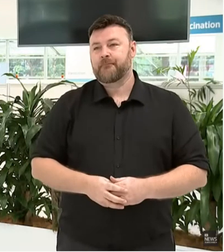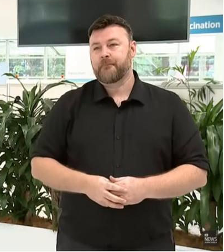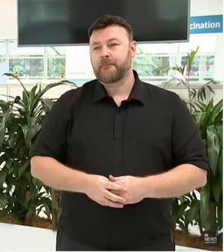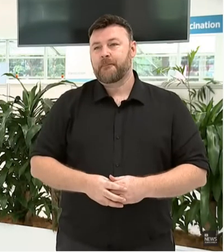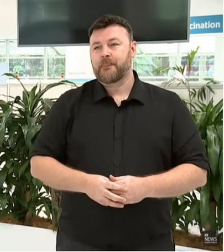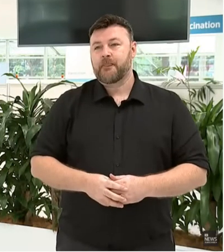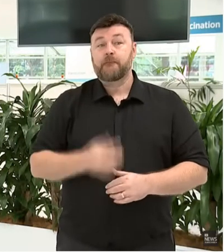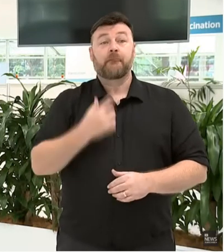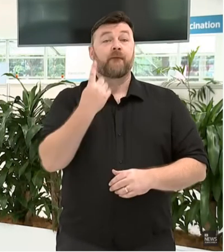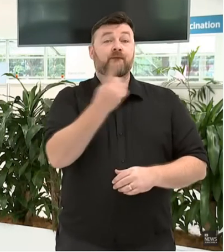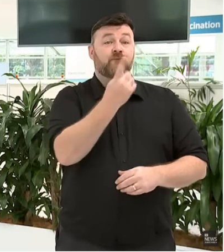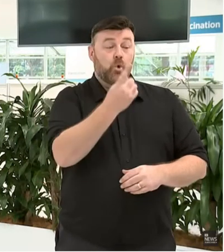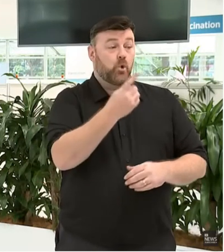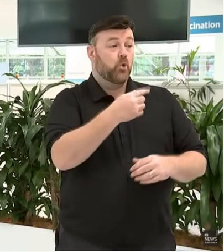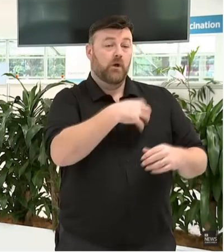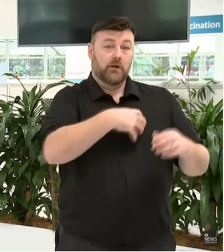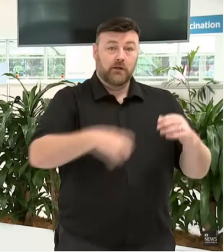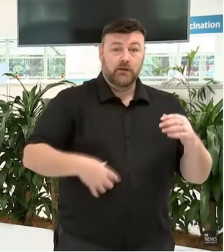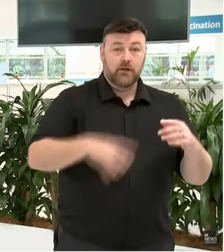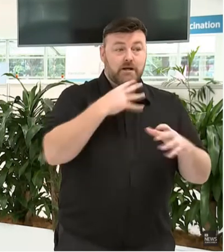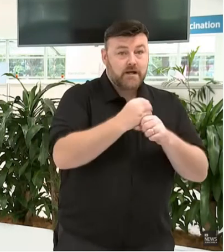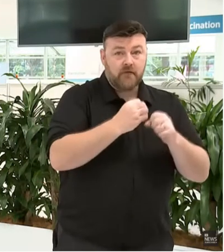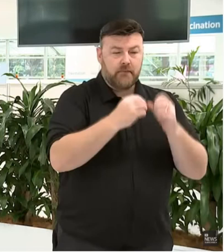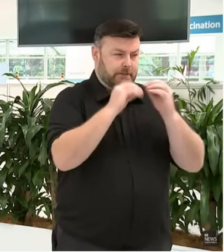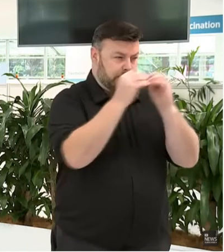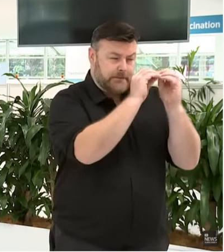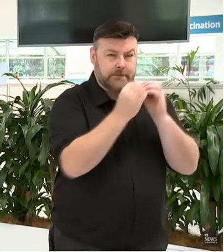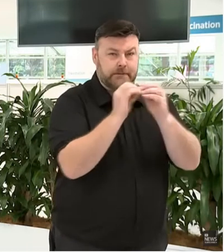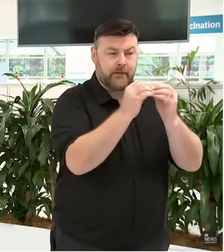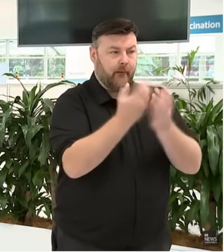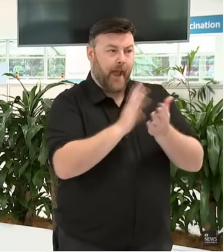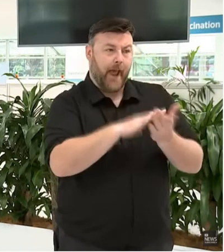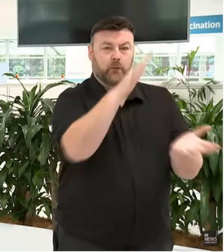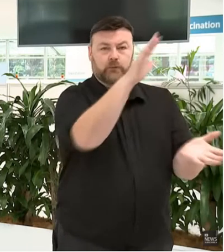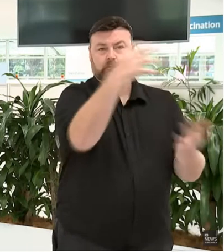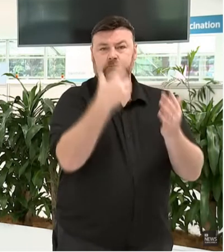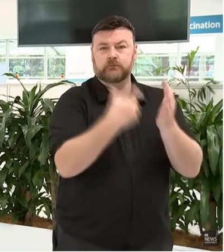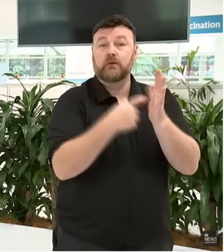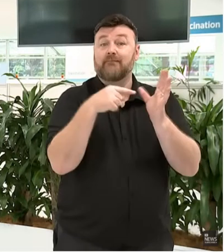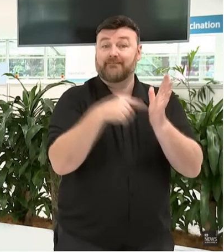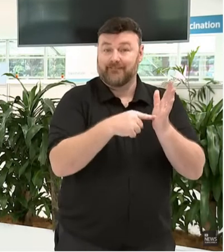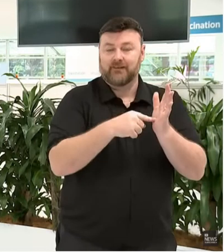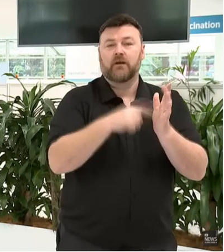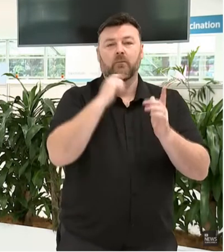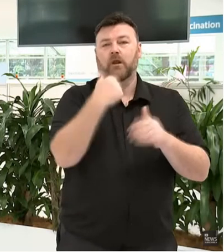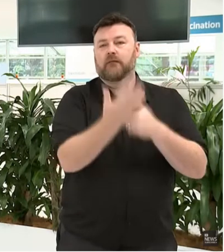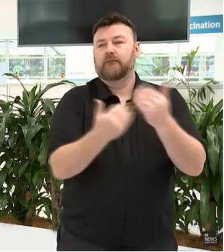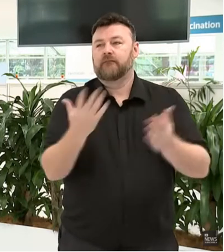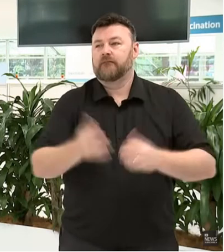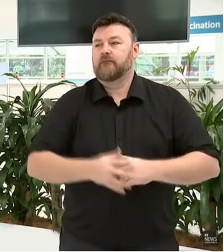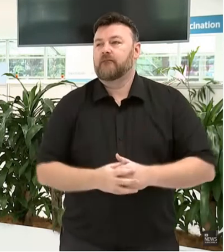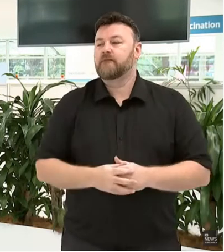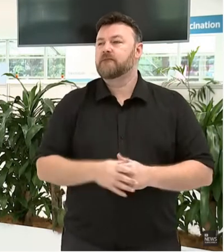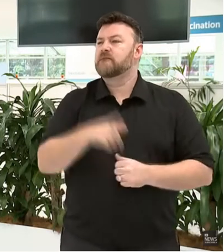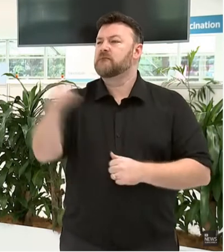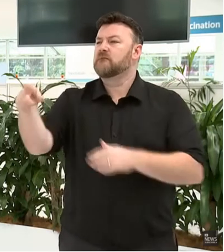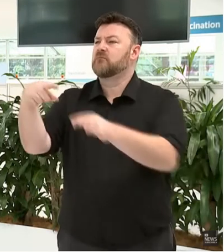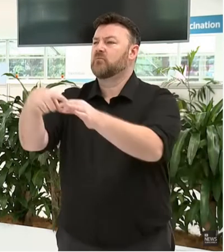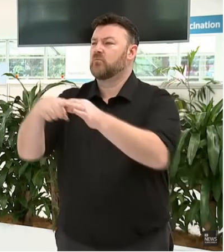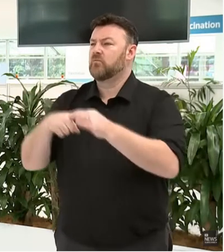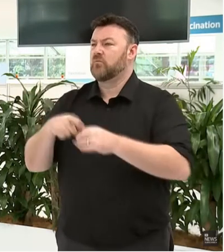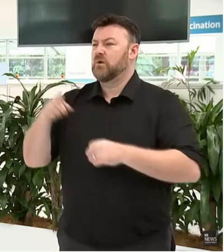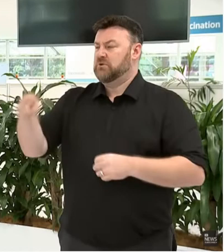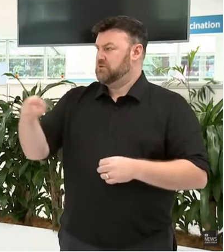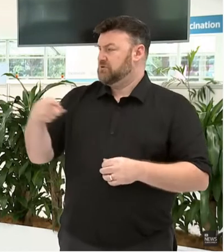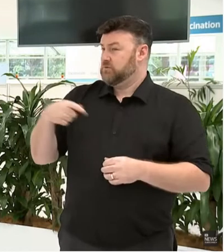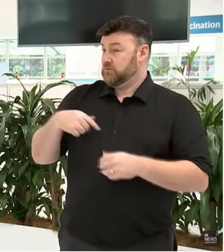the Finance Minister are working on the procurement of those tests at the moment. And as we have more to say, we will let you know. Are you annoyed that the other states haven't